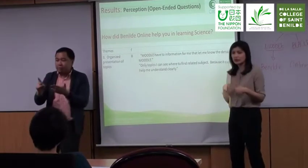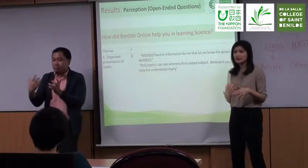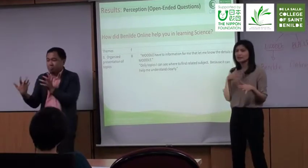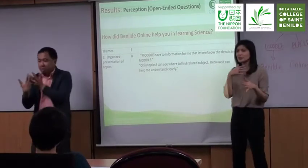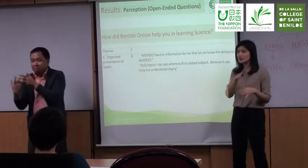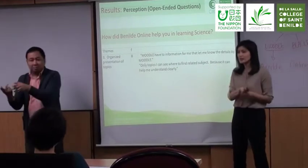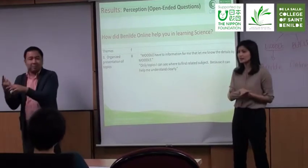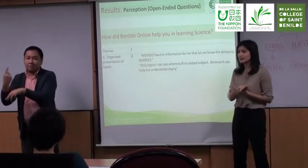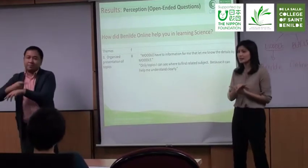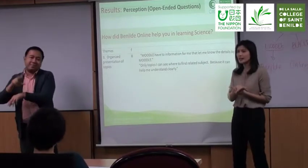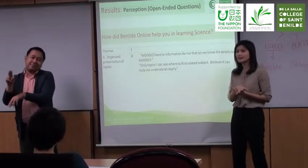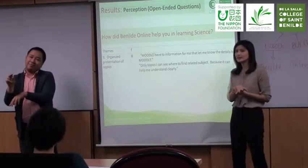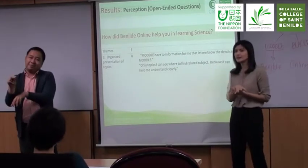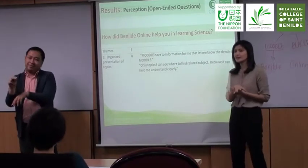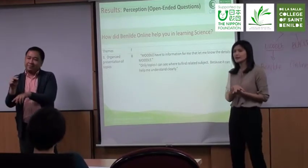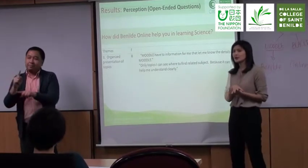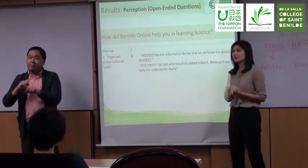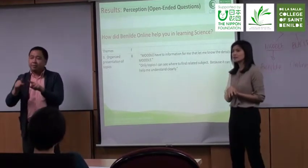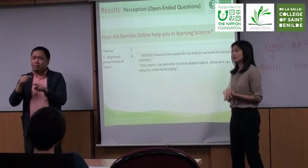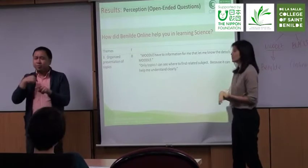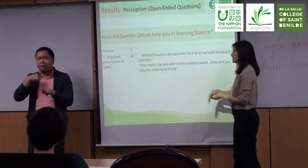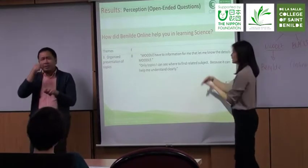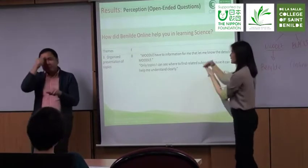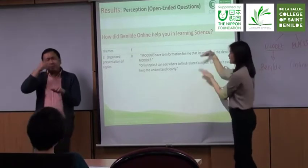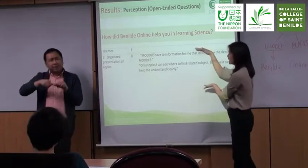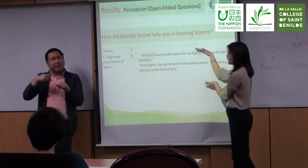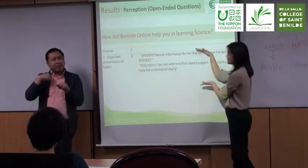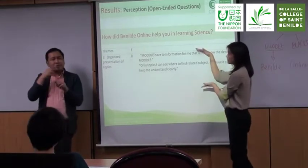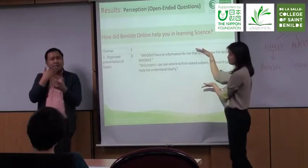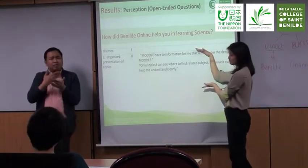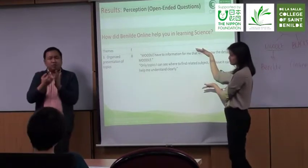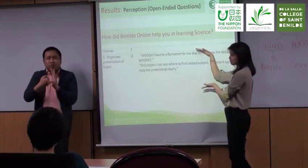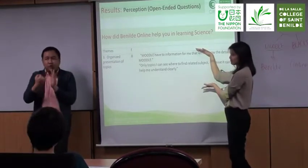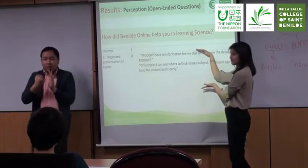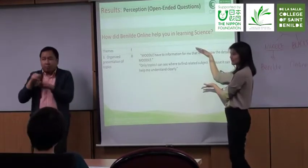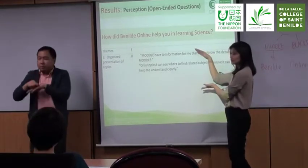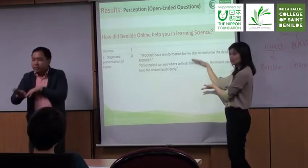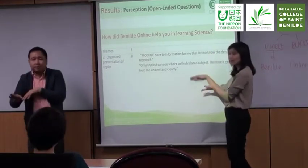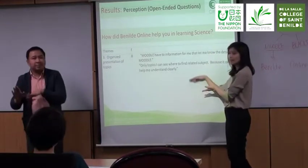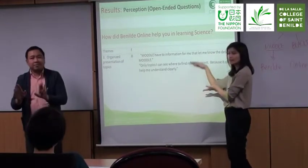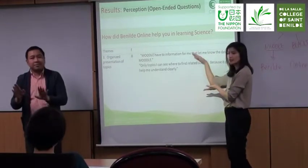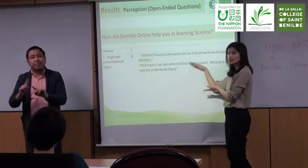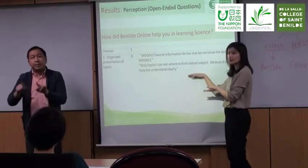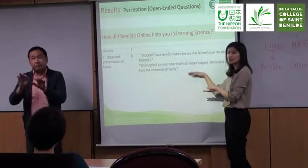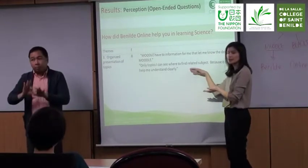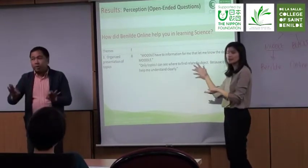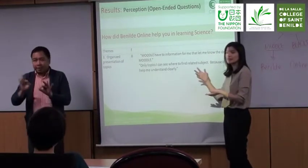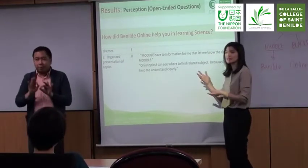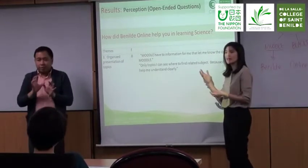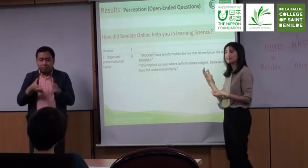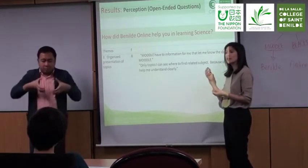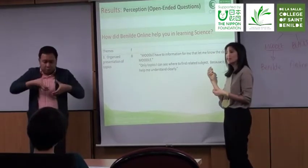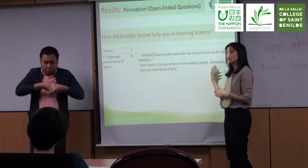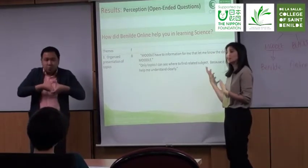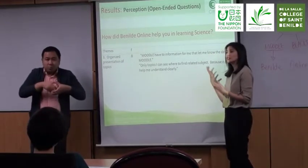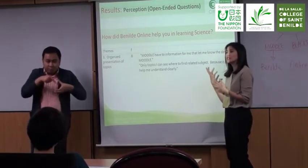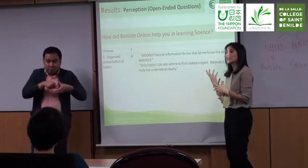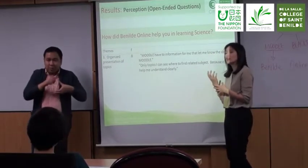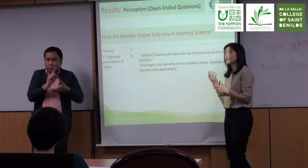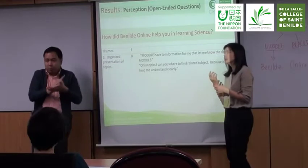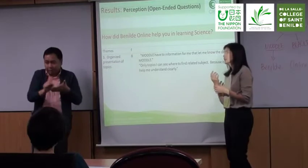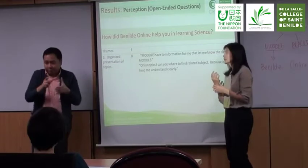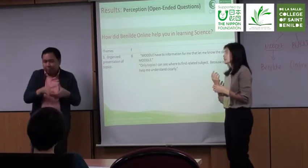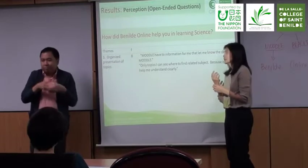journal that you can read, and then you send it again. So it's better that they see it together so that at least they have a